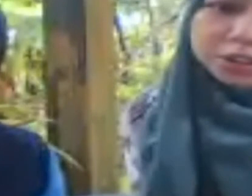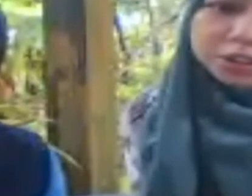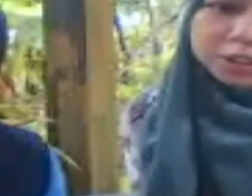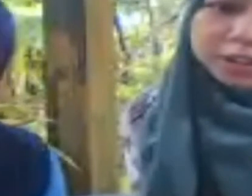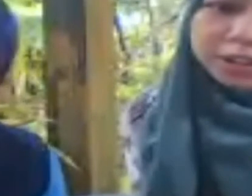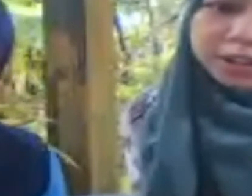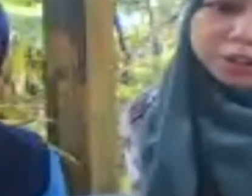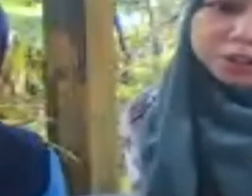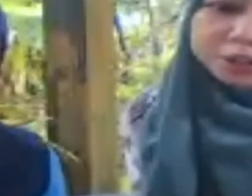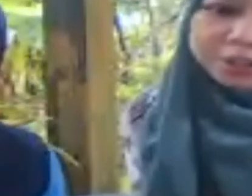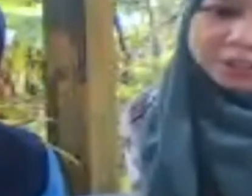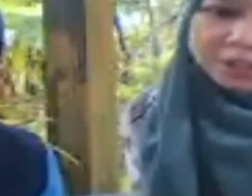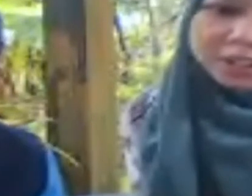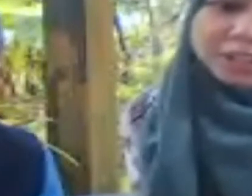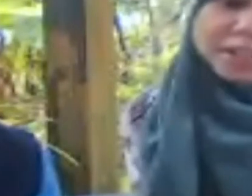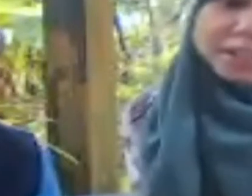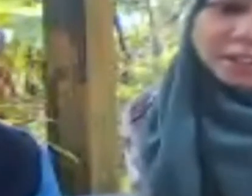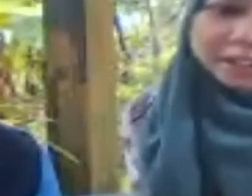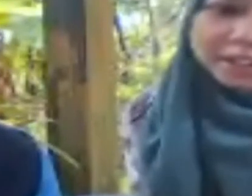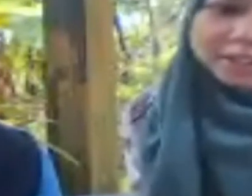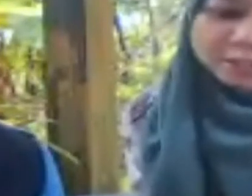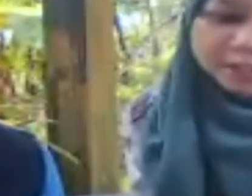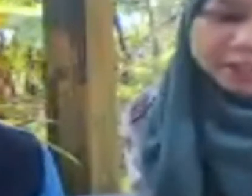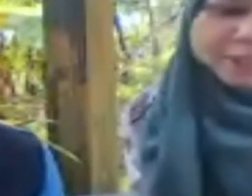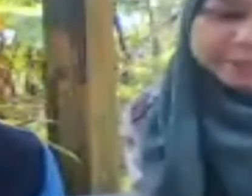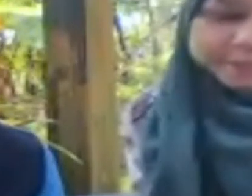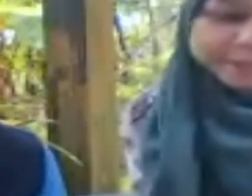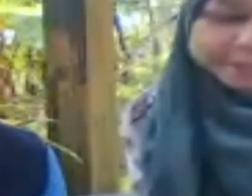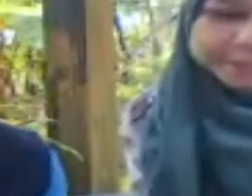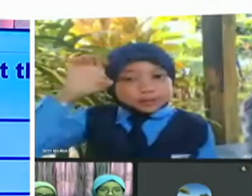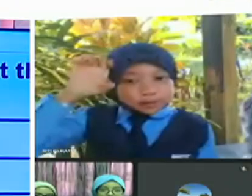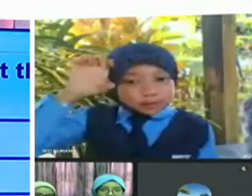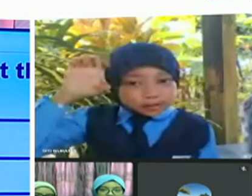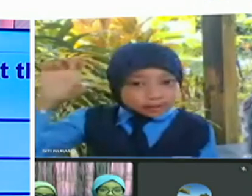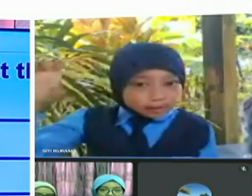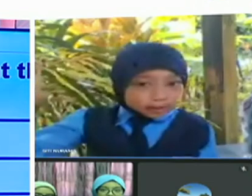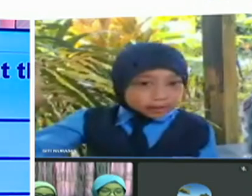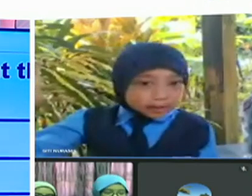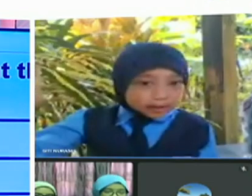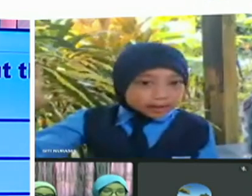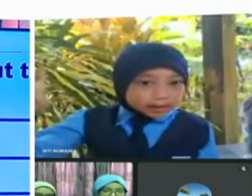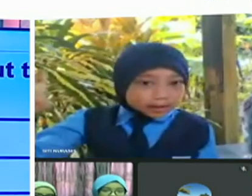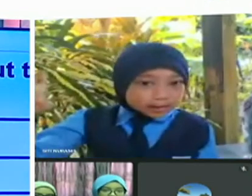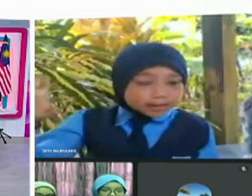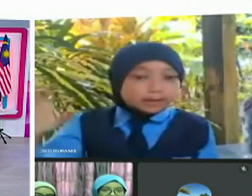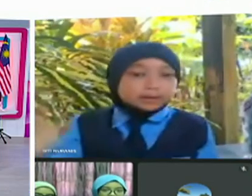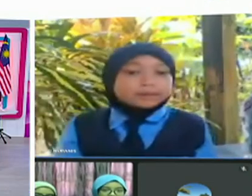name is Gary. Nice job. Okay. Well done.